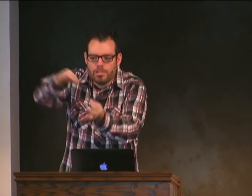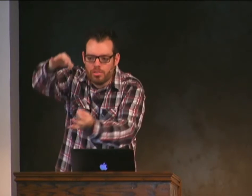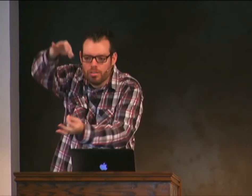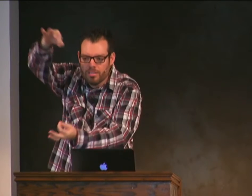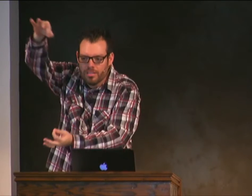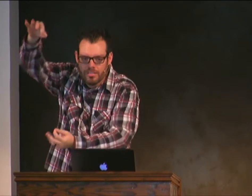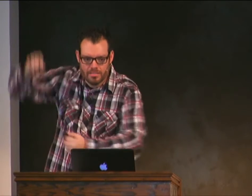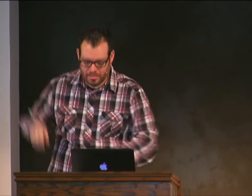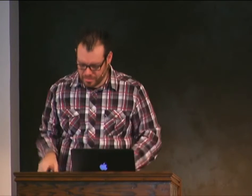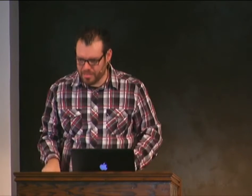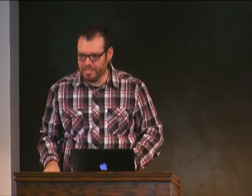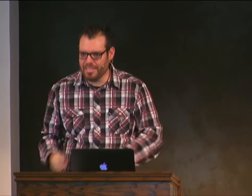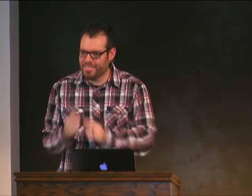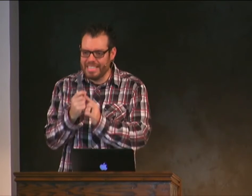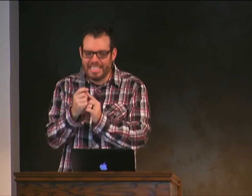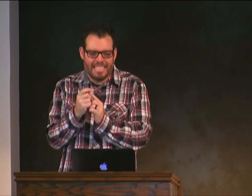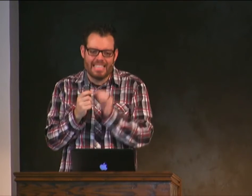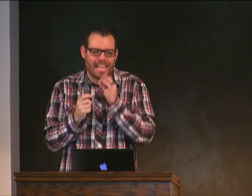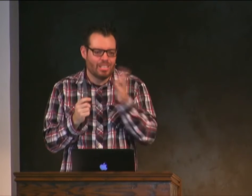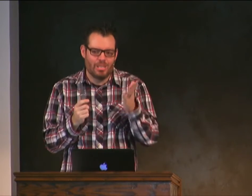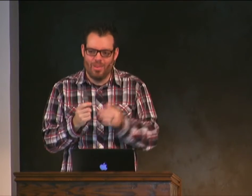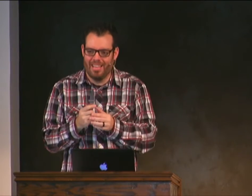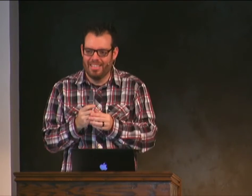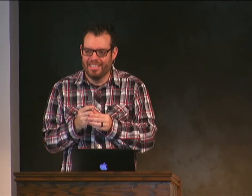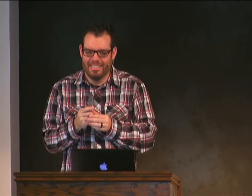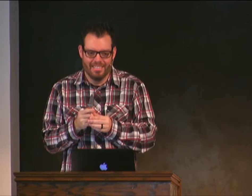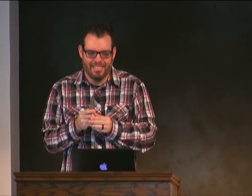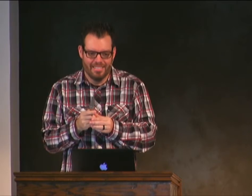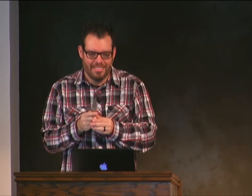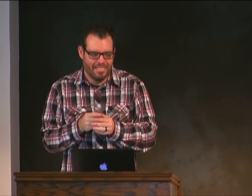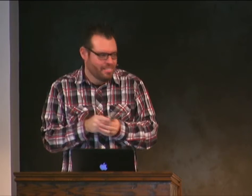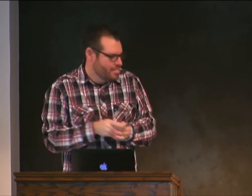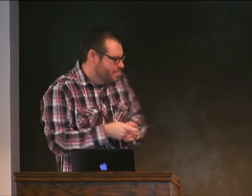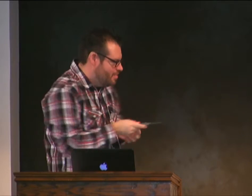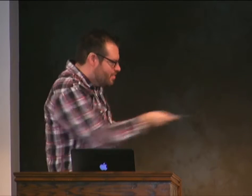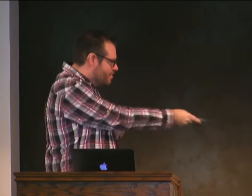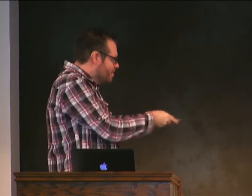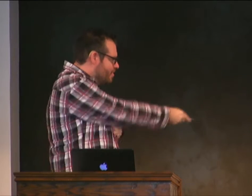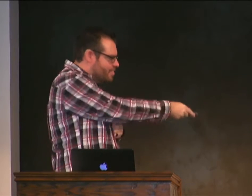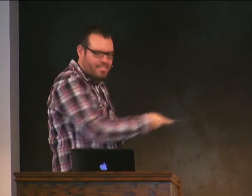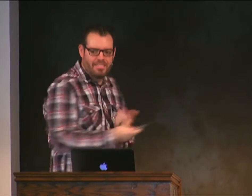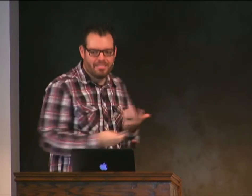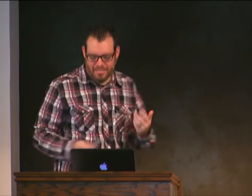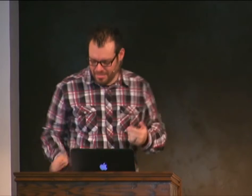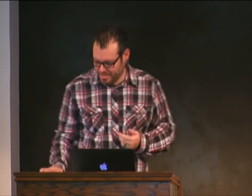It's spiritual. This is not going to do anything.